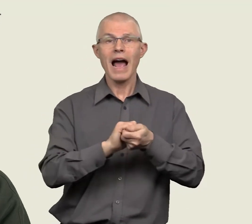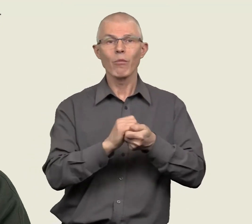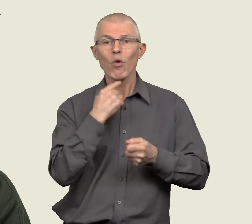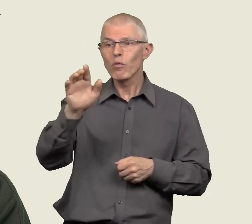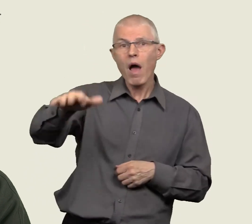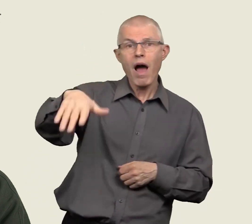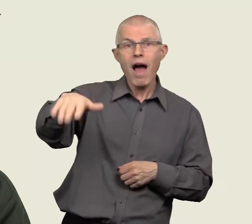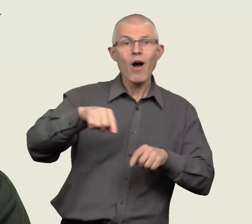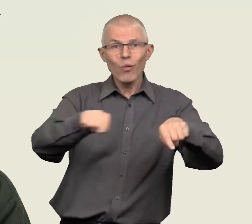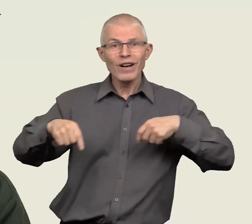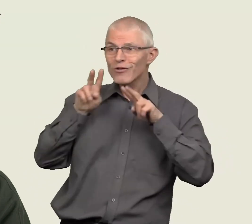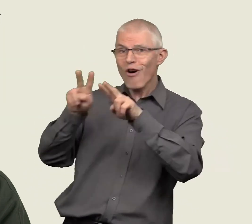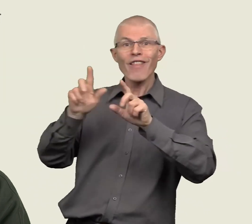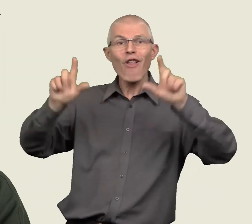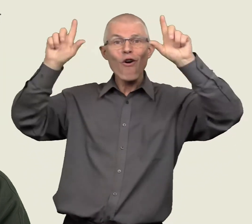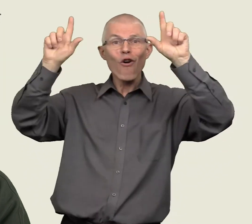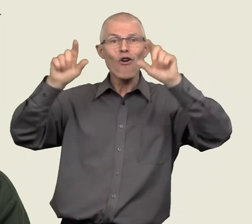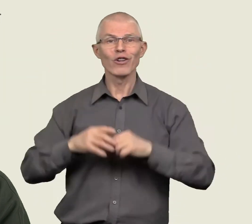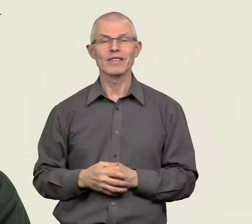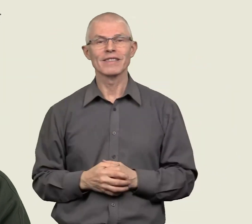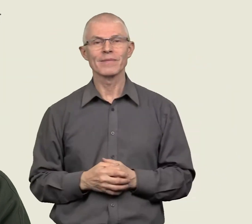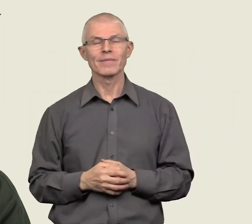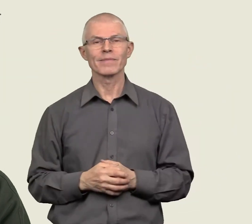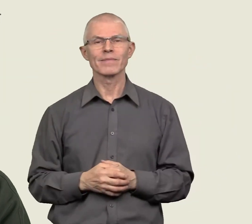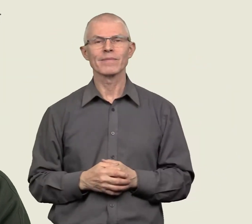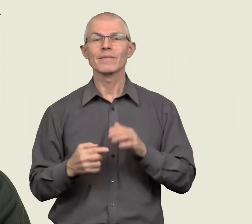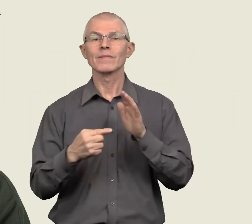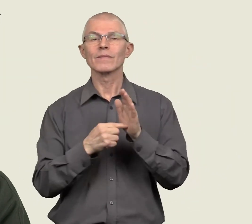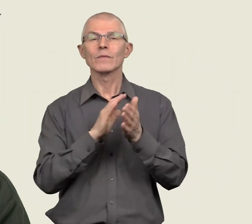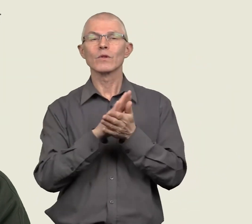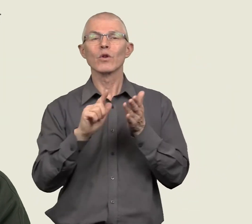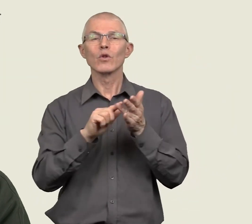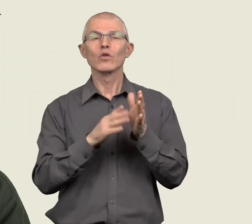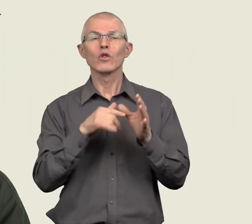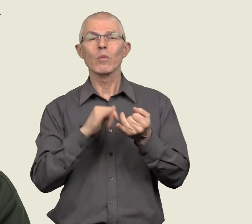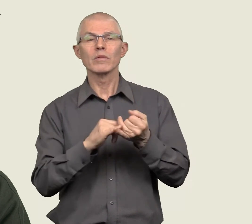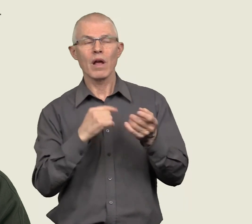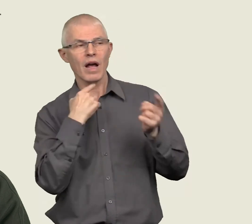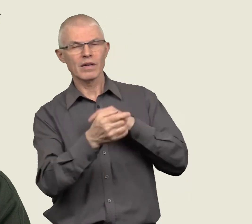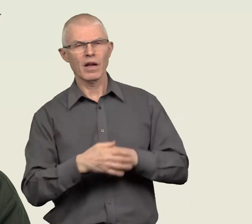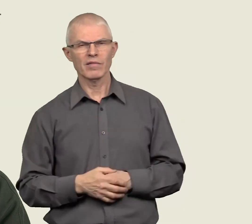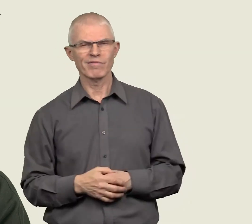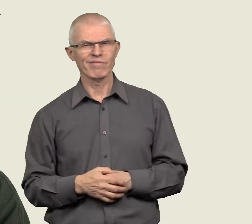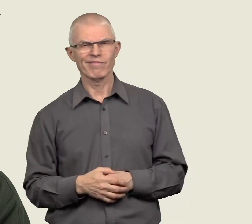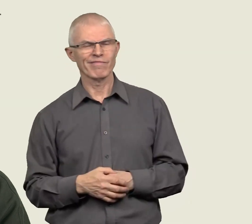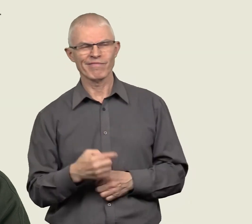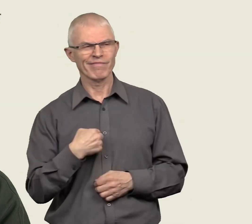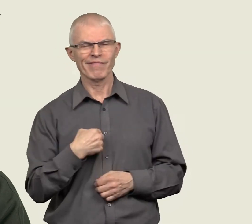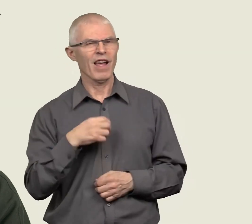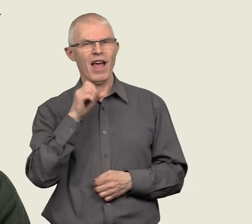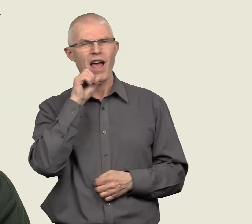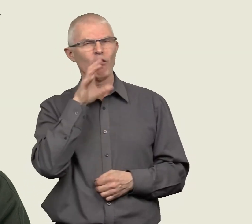was not with the disciples when Jesus came. So the other disciples told him, "We've seen the